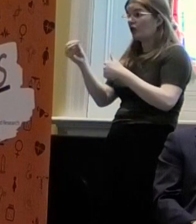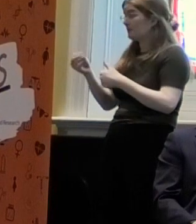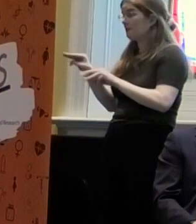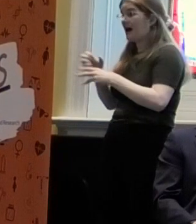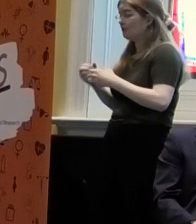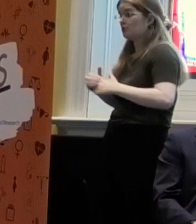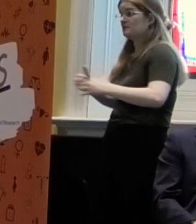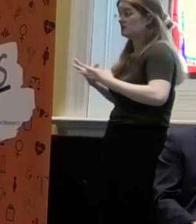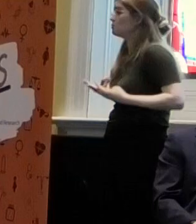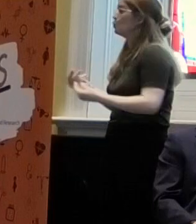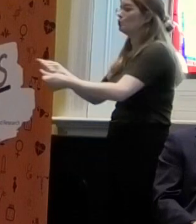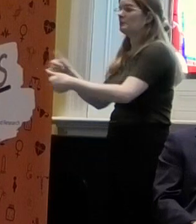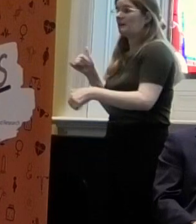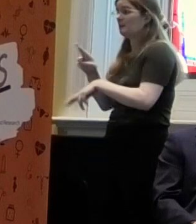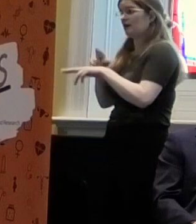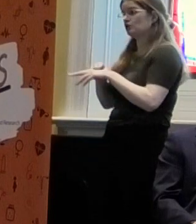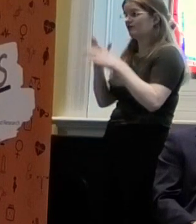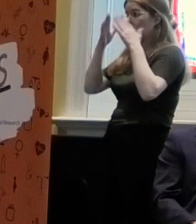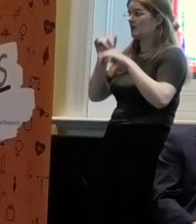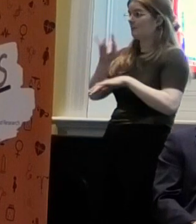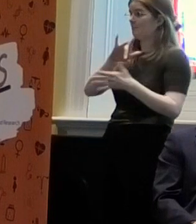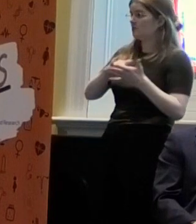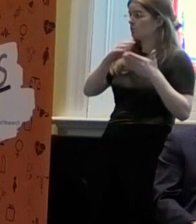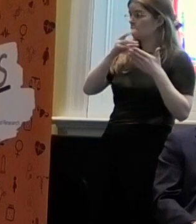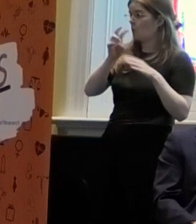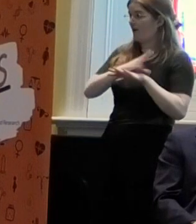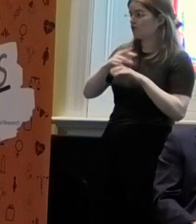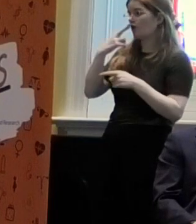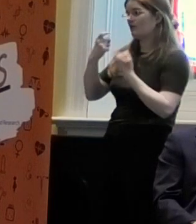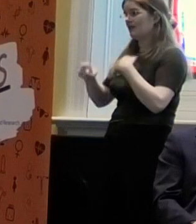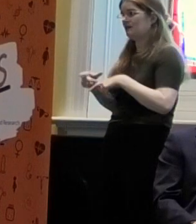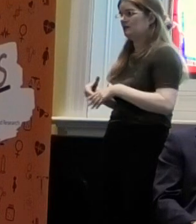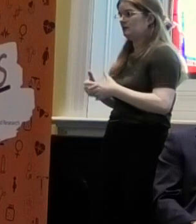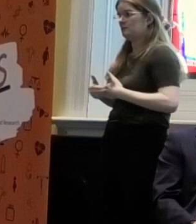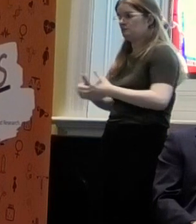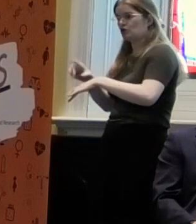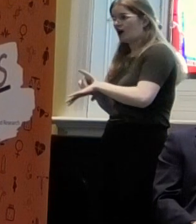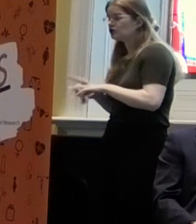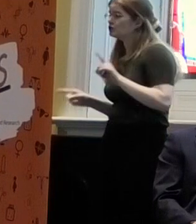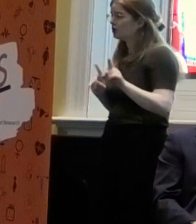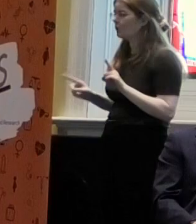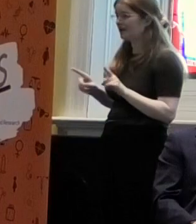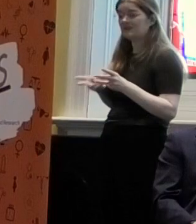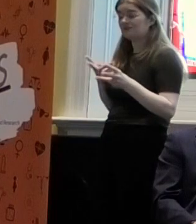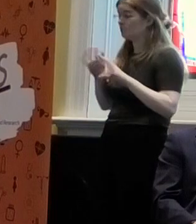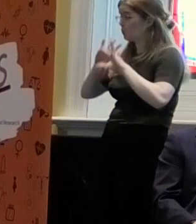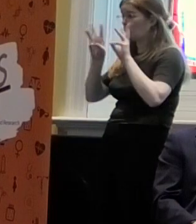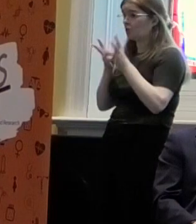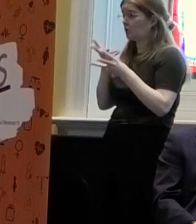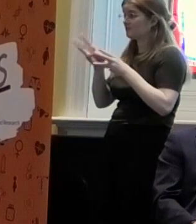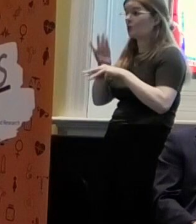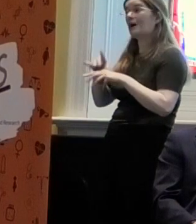much more appropriate for them to have, midwifery-led care. And that is working out quite well. In